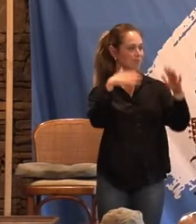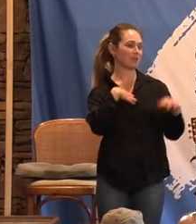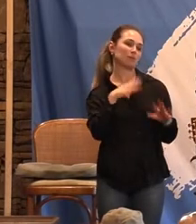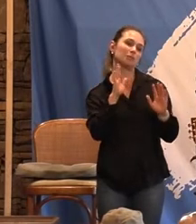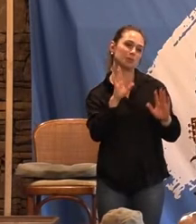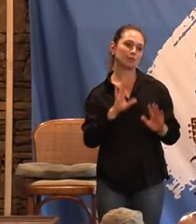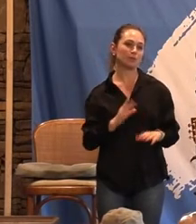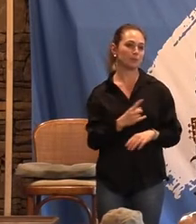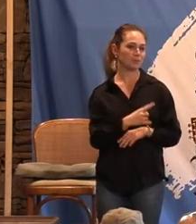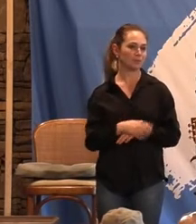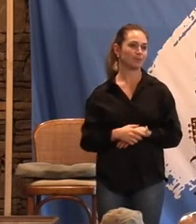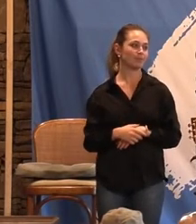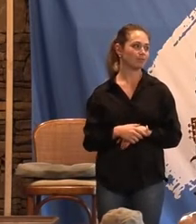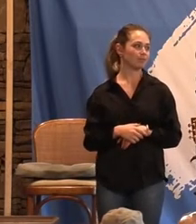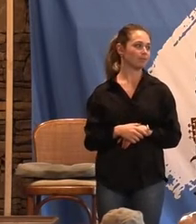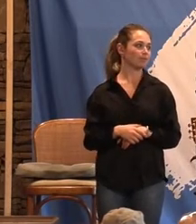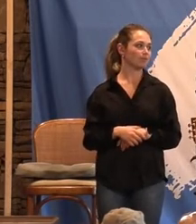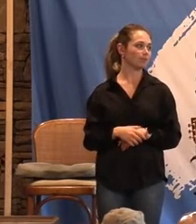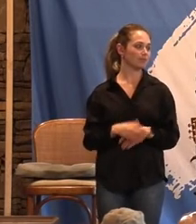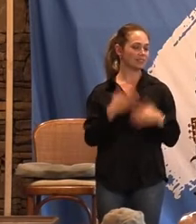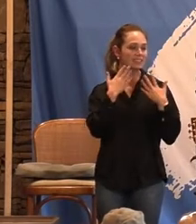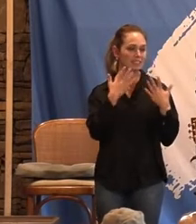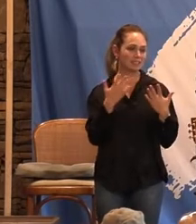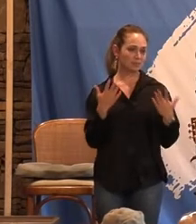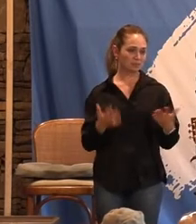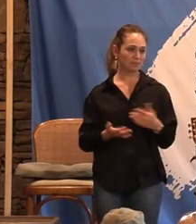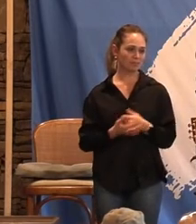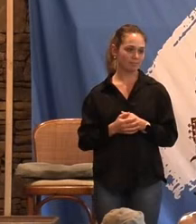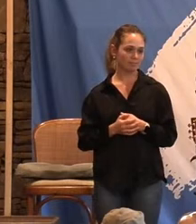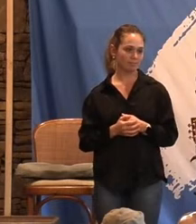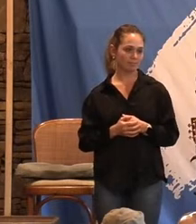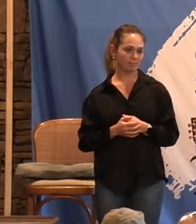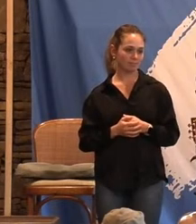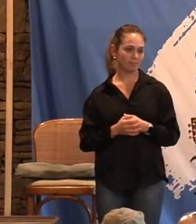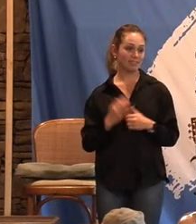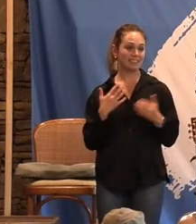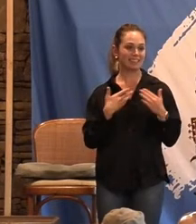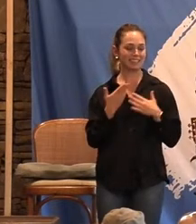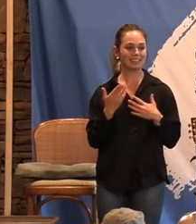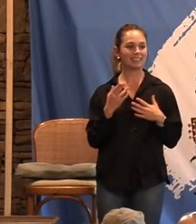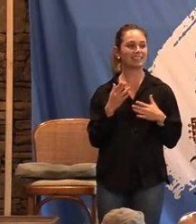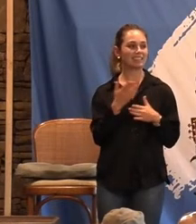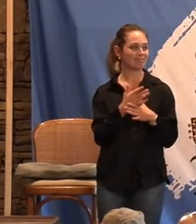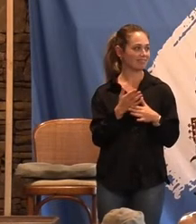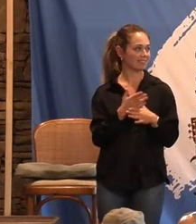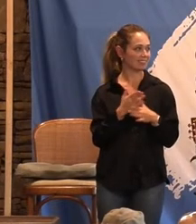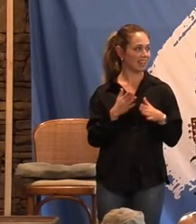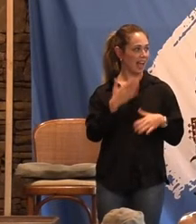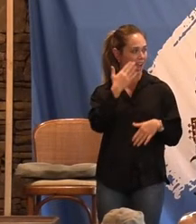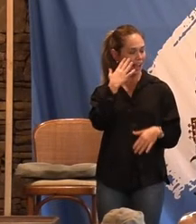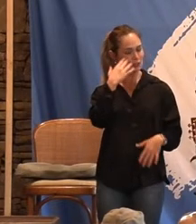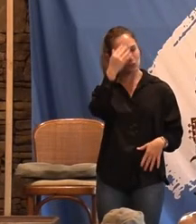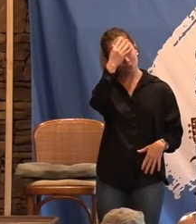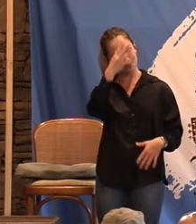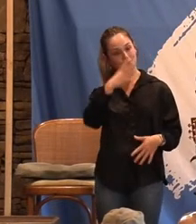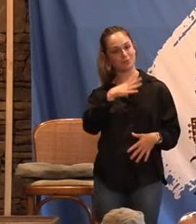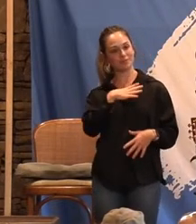story. Thank you. Thank you. This next teller, I know this fella.